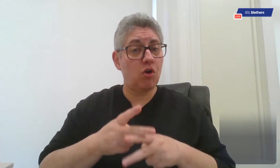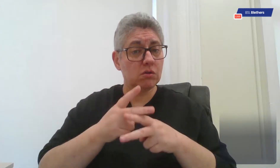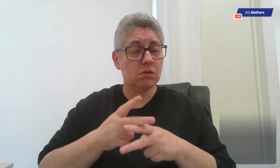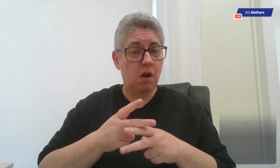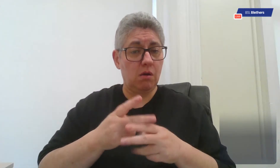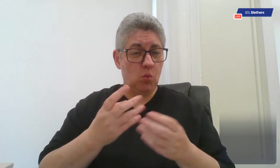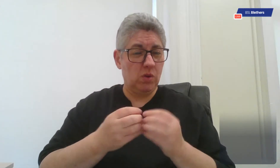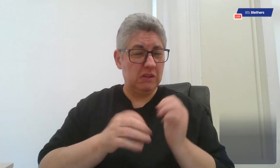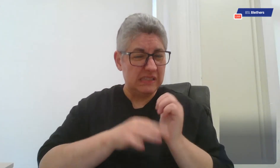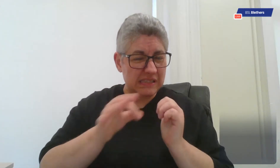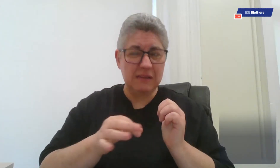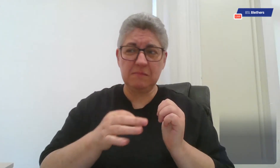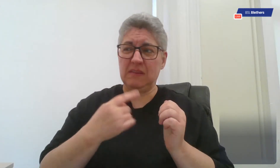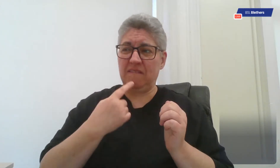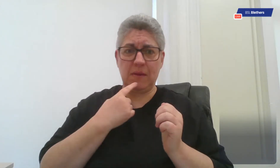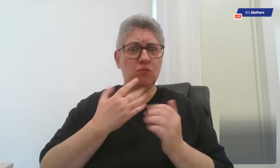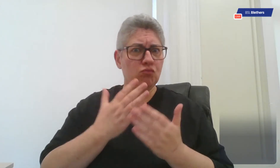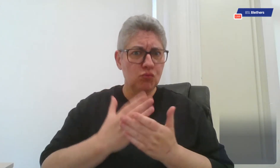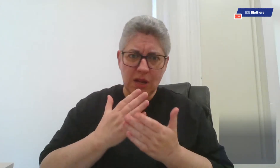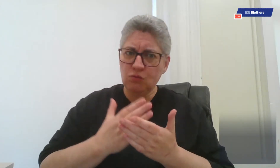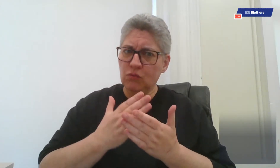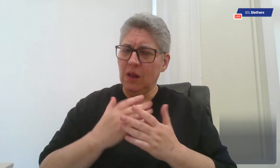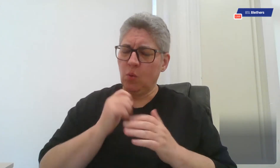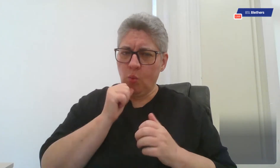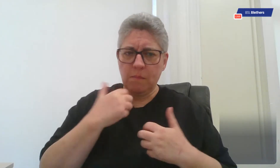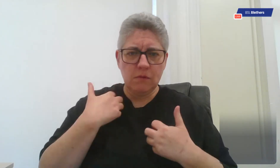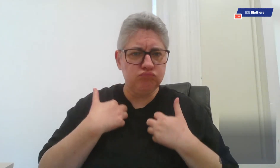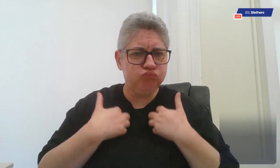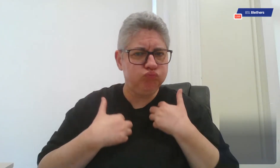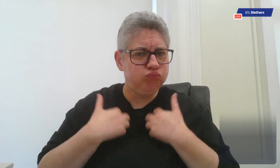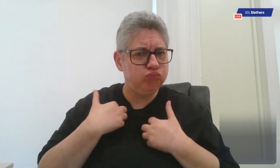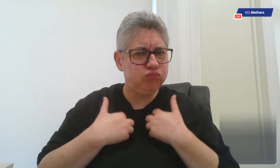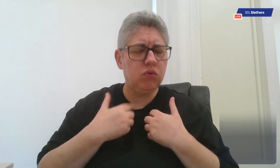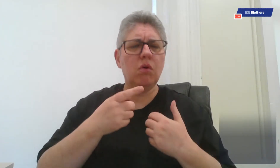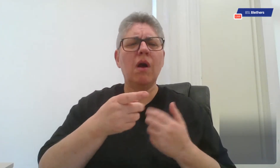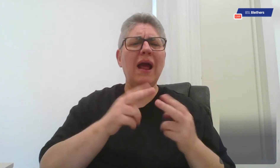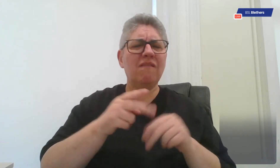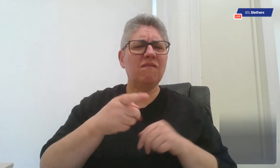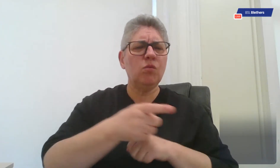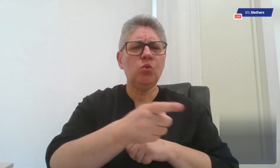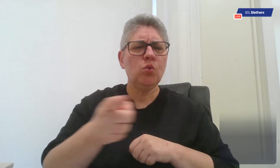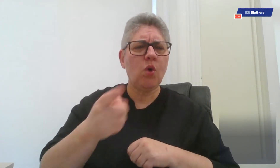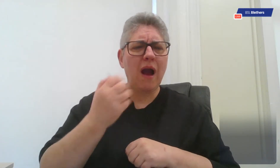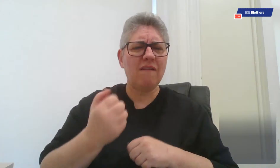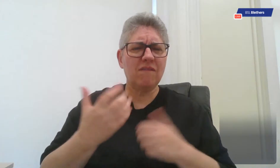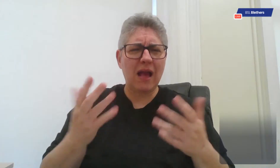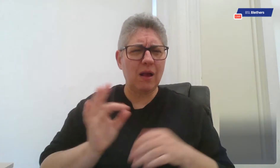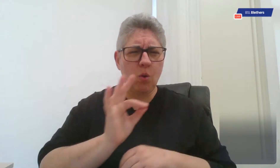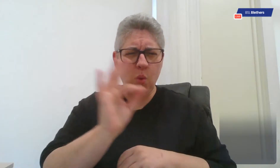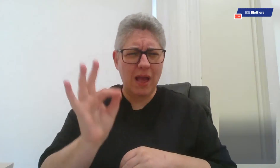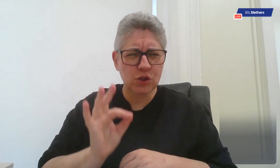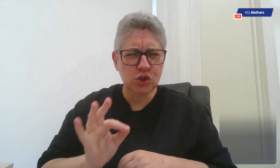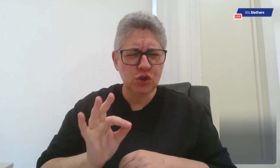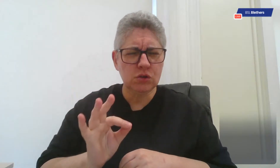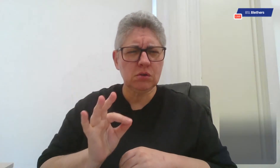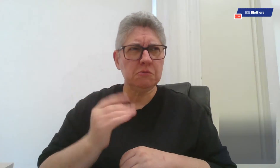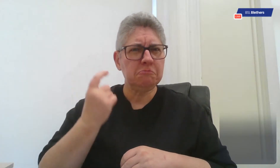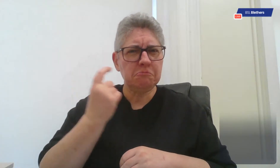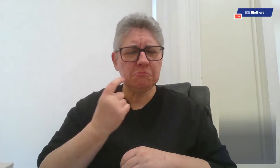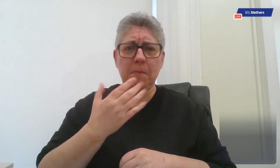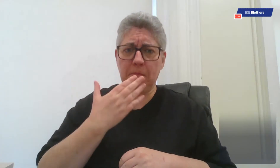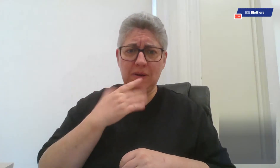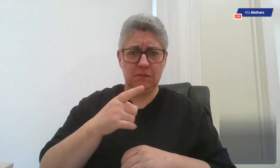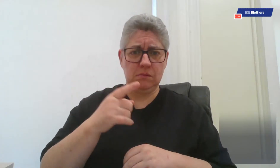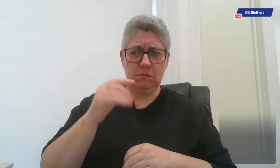topic with some tips and hints and experiences, which will hopefully make you